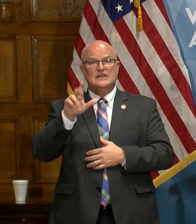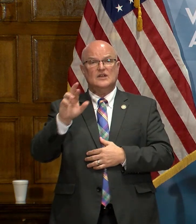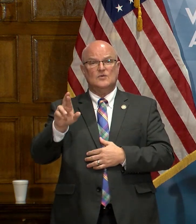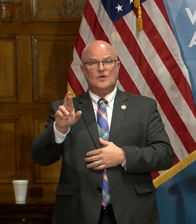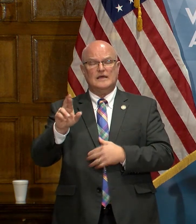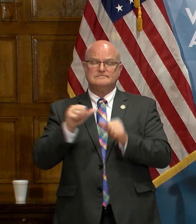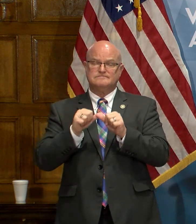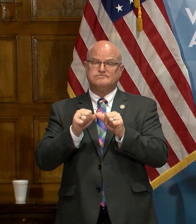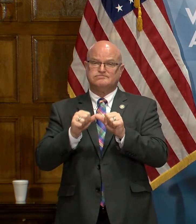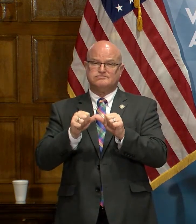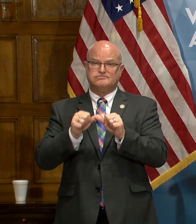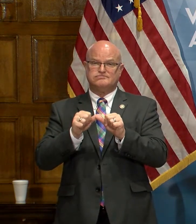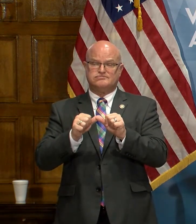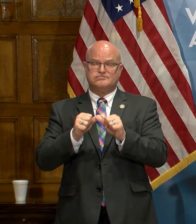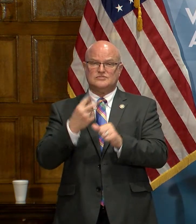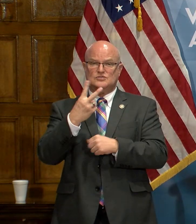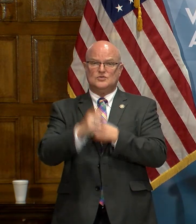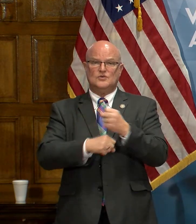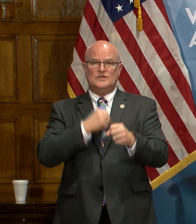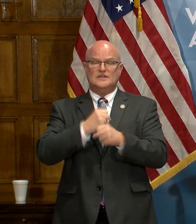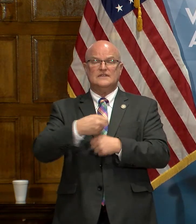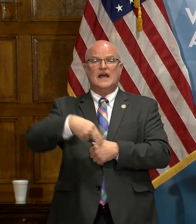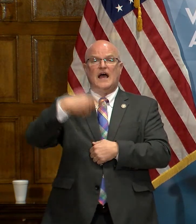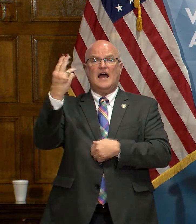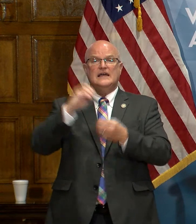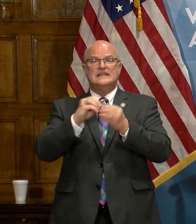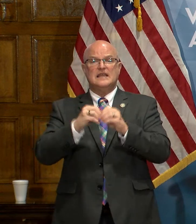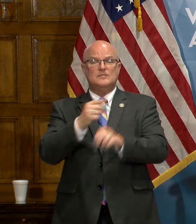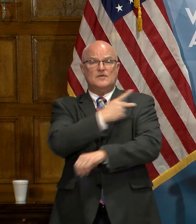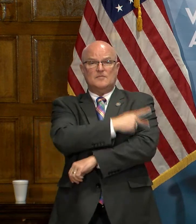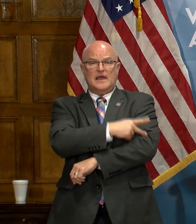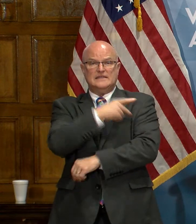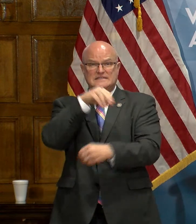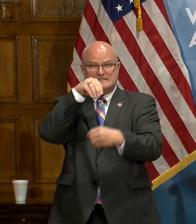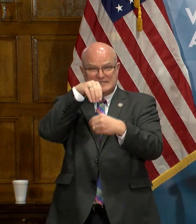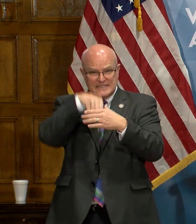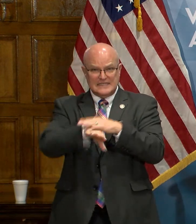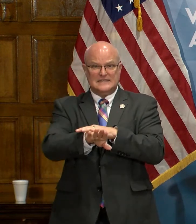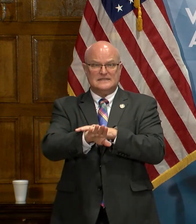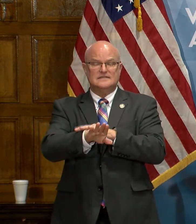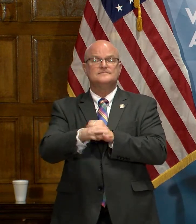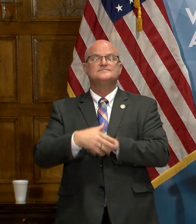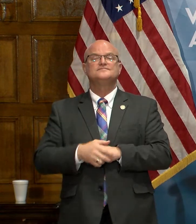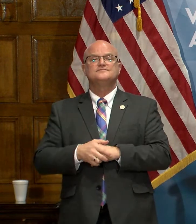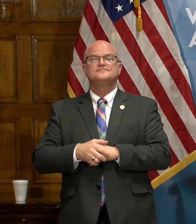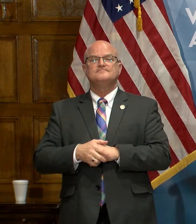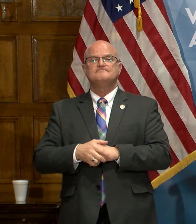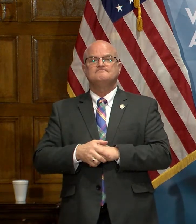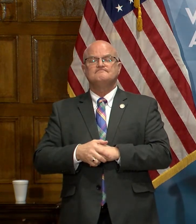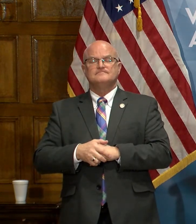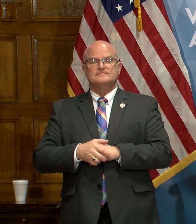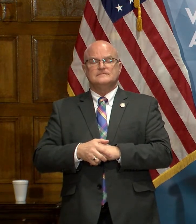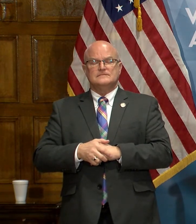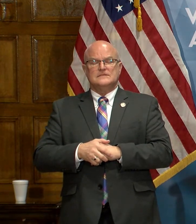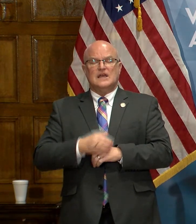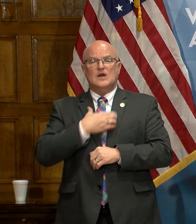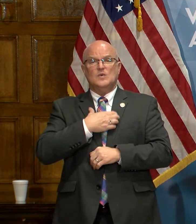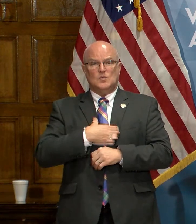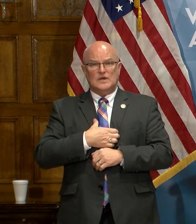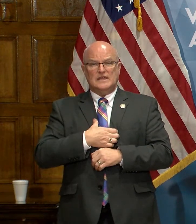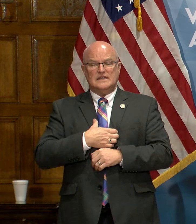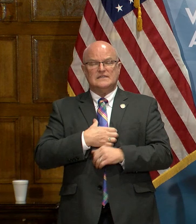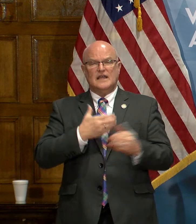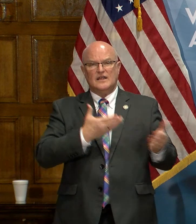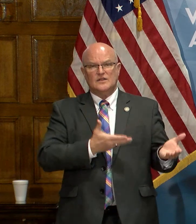has consistently, over those years, had the highest number of patients admitted. I wish I could take